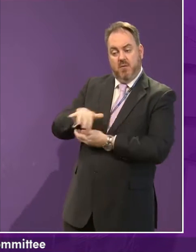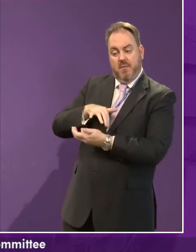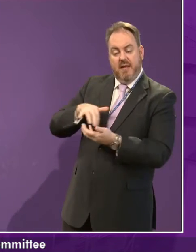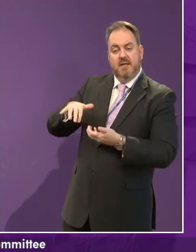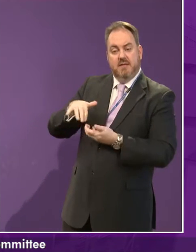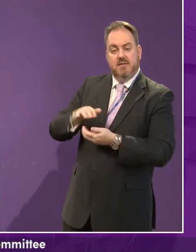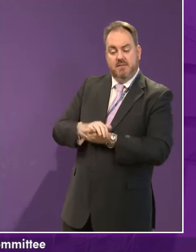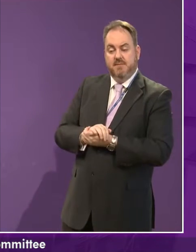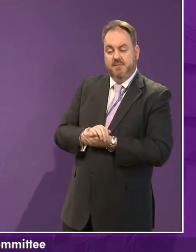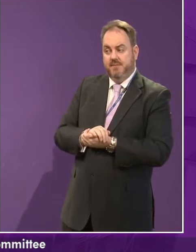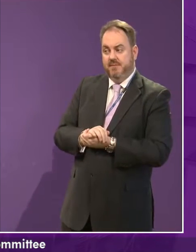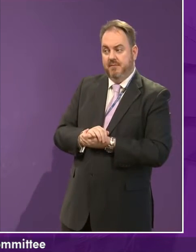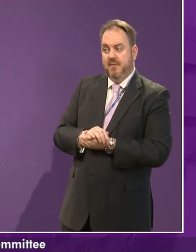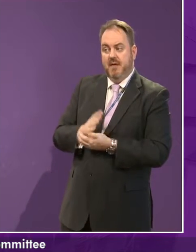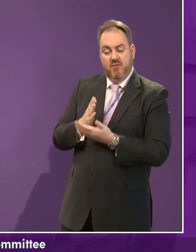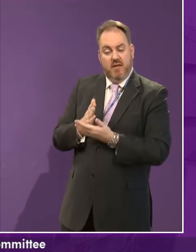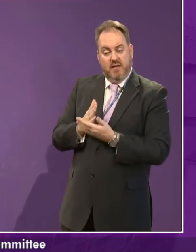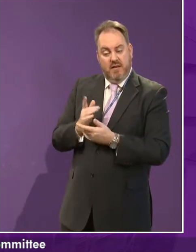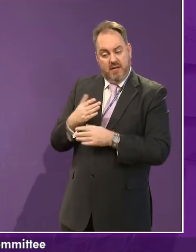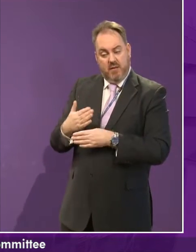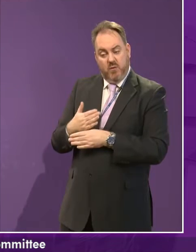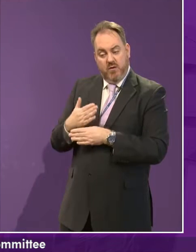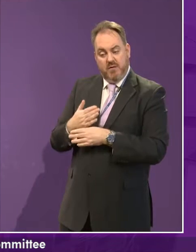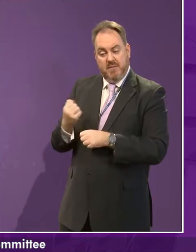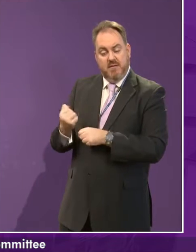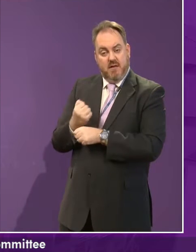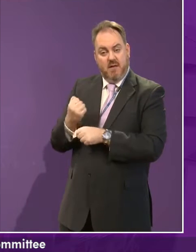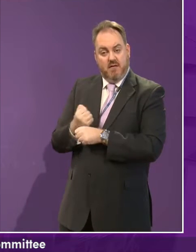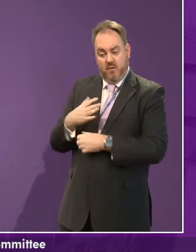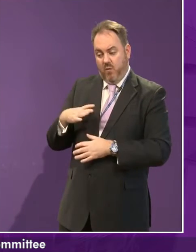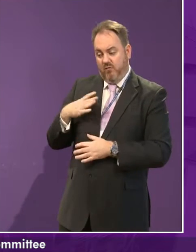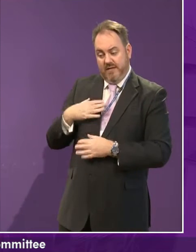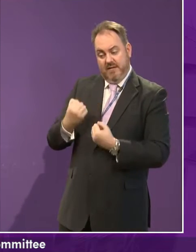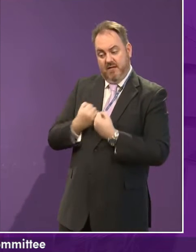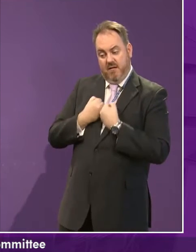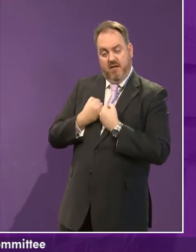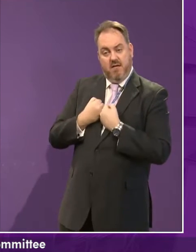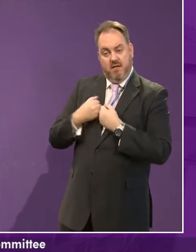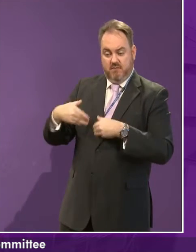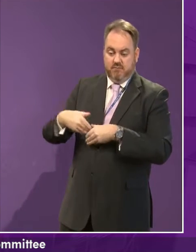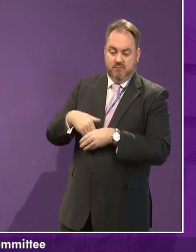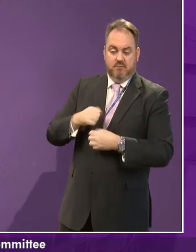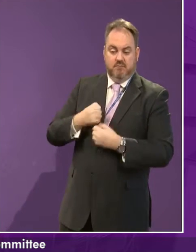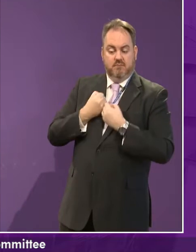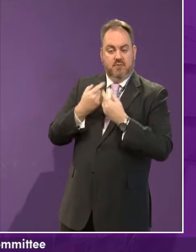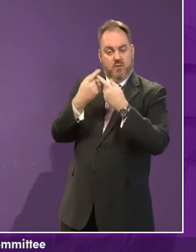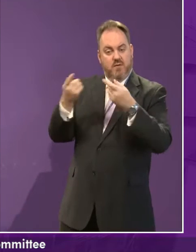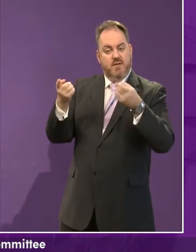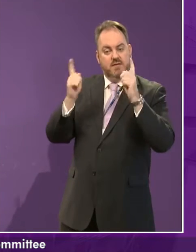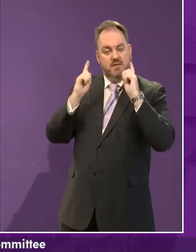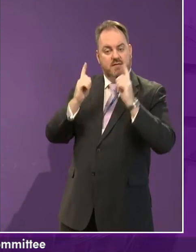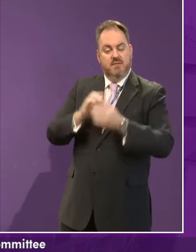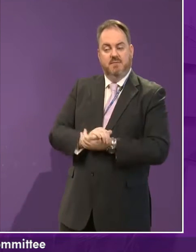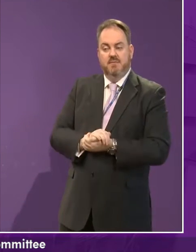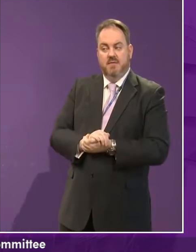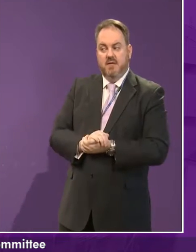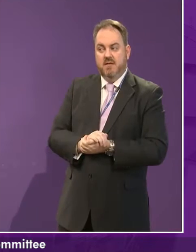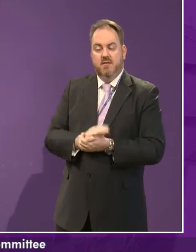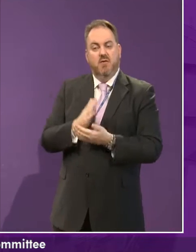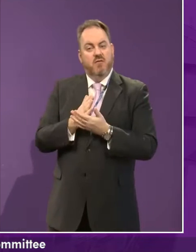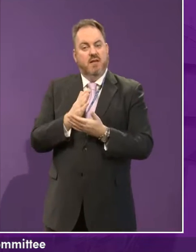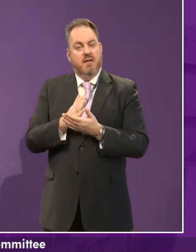Health First Aid training that's been delivered within the university as well. So there's both kind of